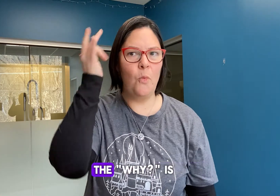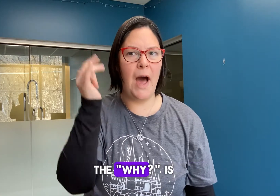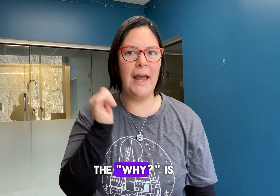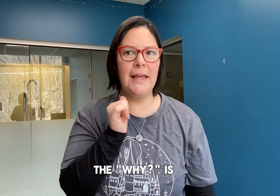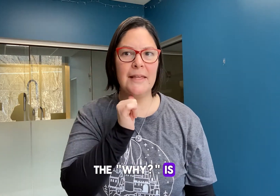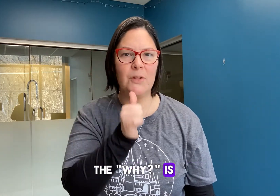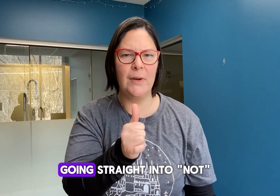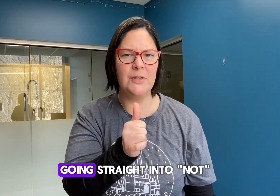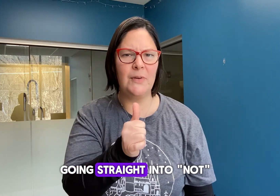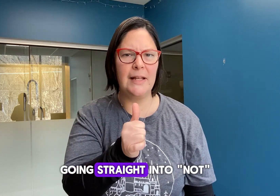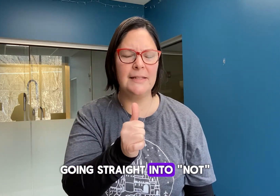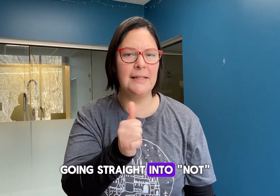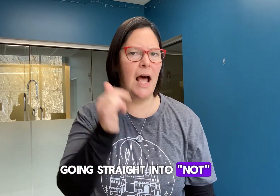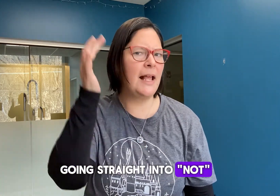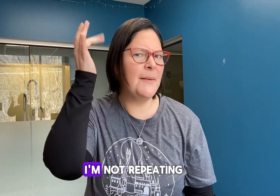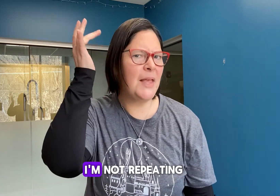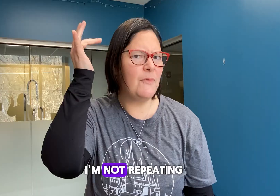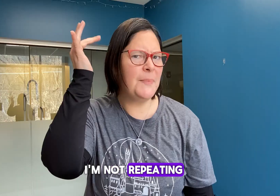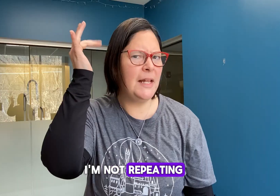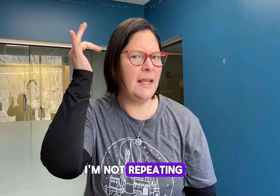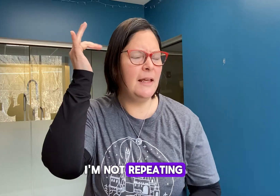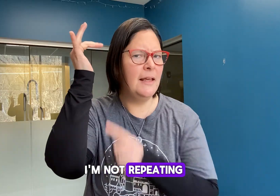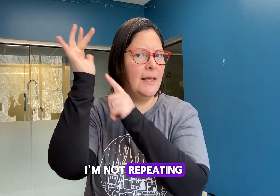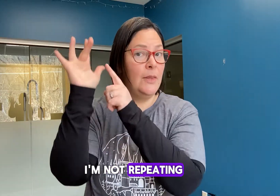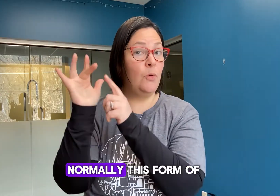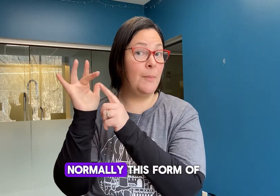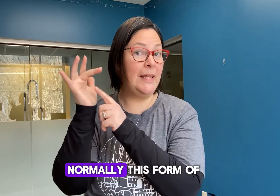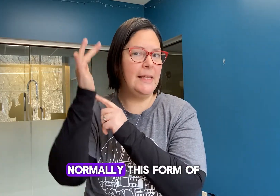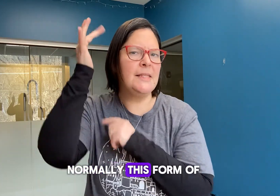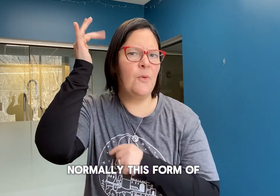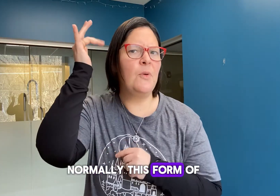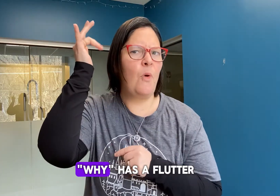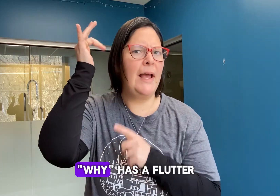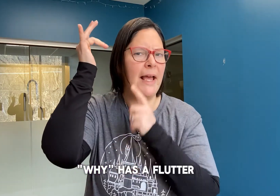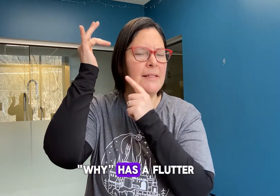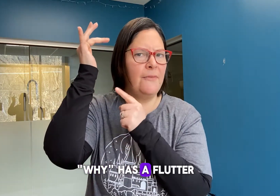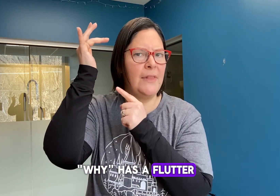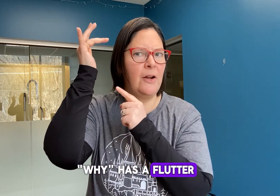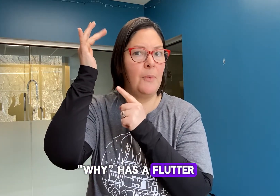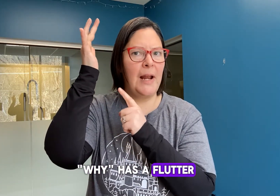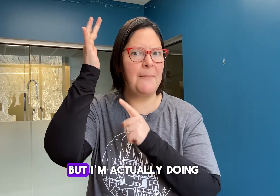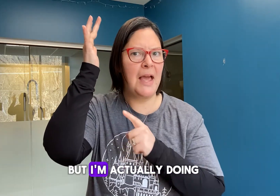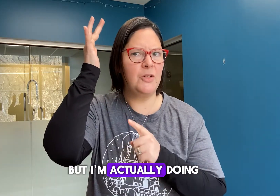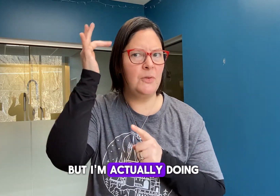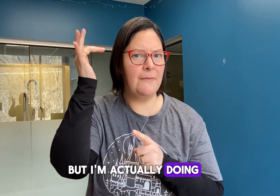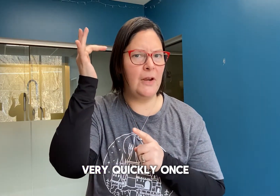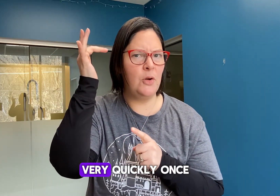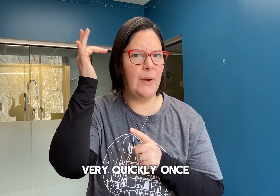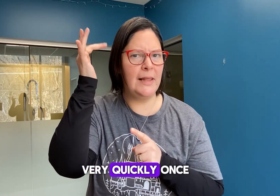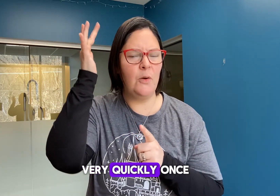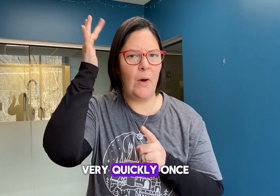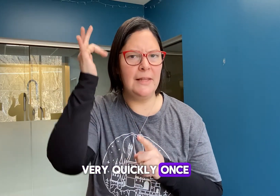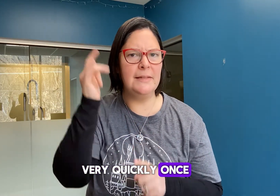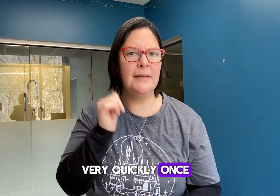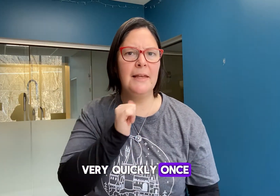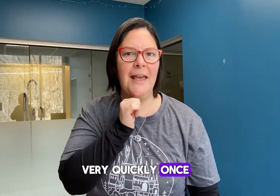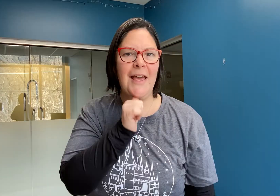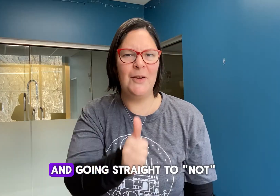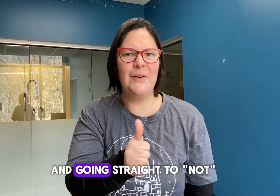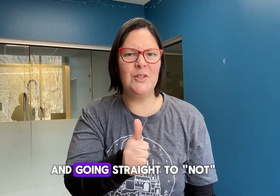Y is going straight into not. I'm not repeating. Normally this form of Y has a flutter, but I'm actually doing very quickly once and going straight